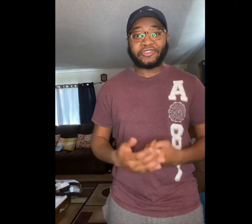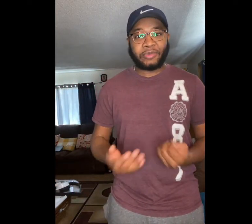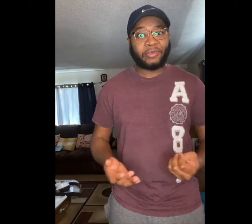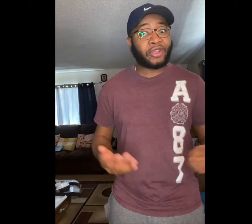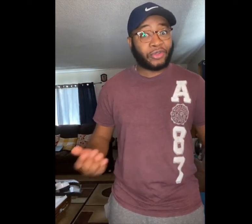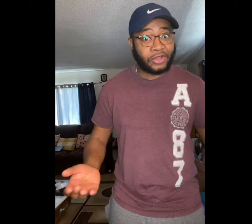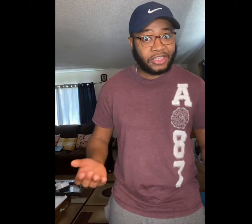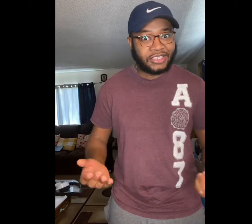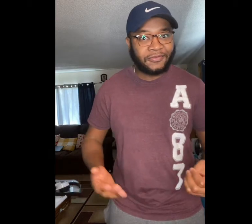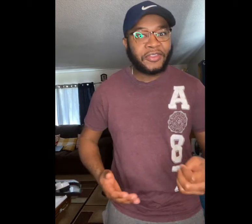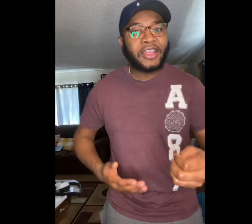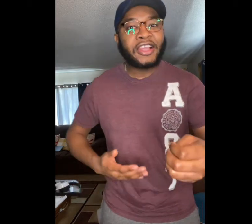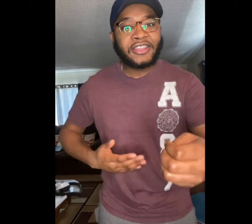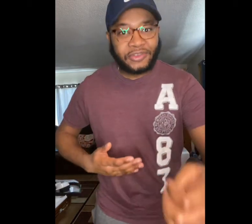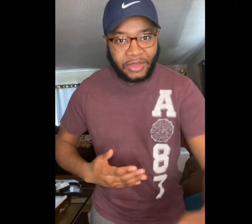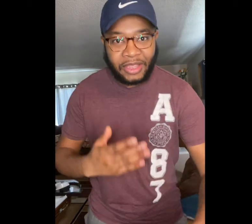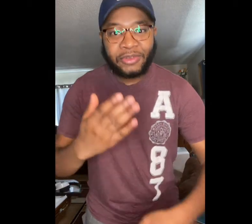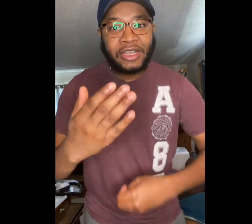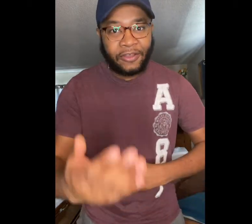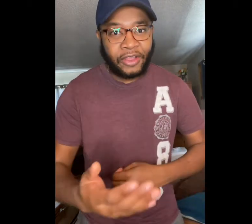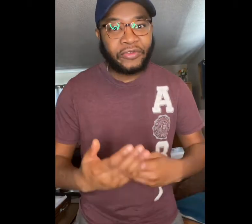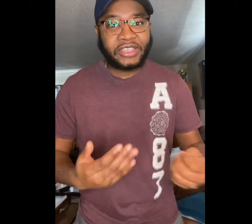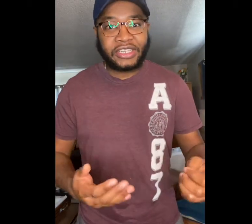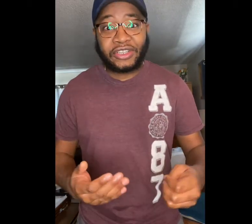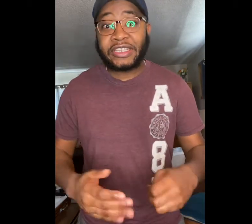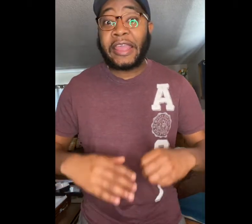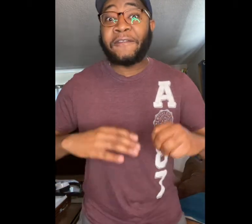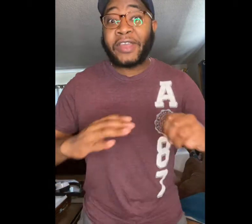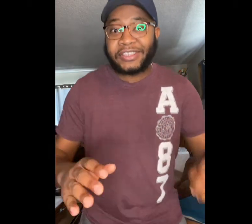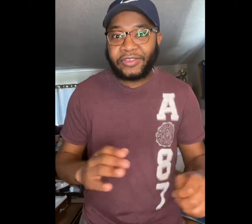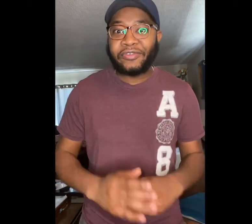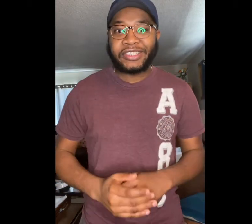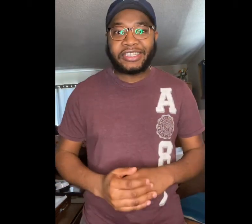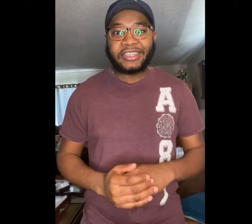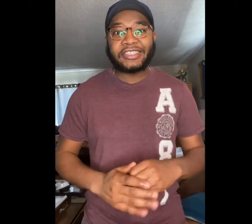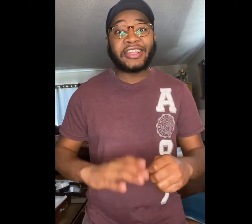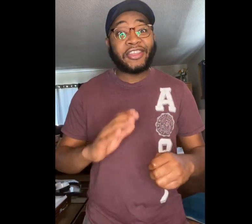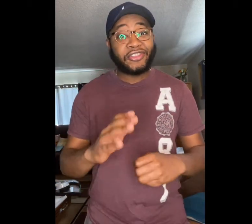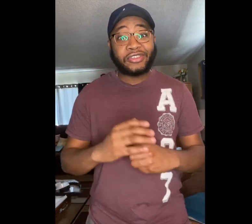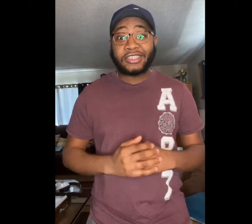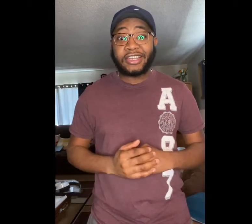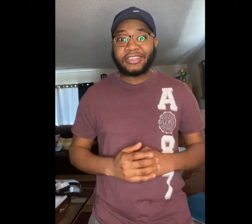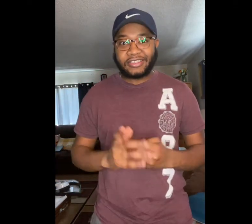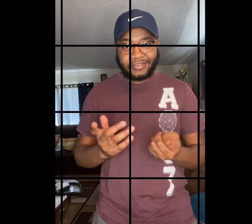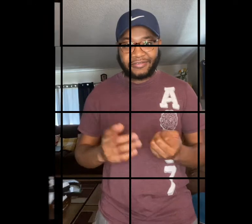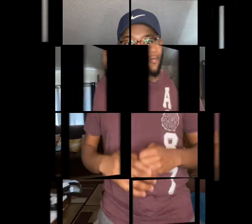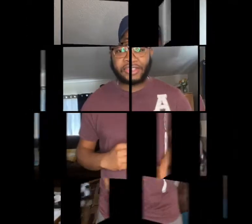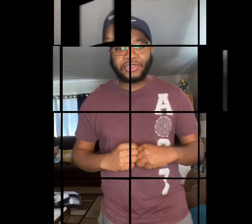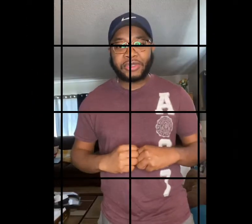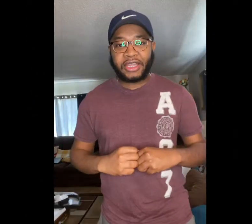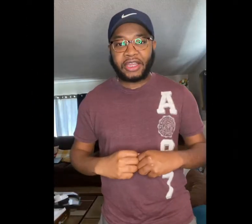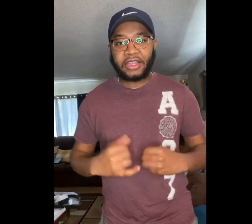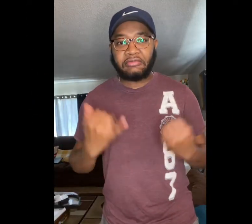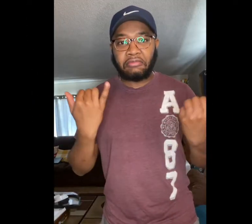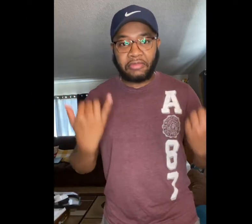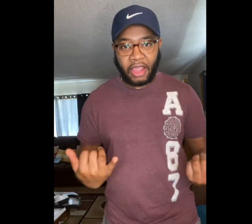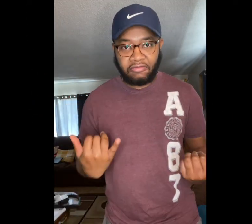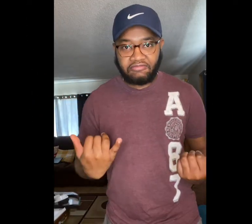remember, the goal is to be able to have conversations, effective conversations, using signs. Today, like